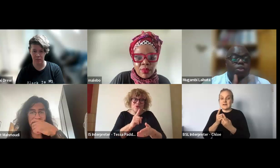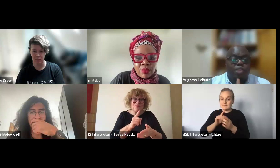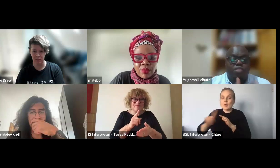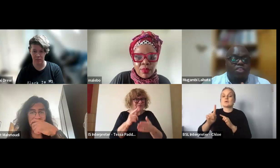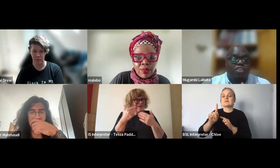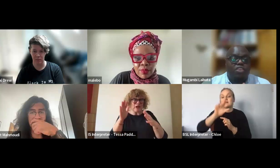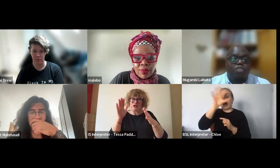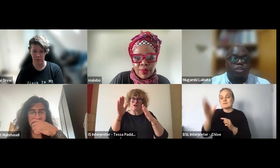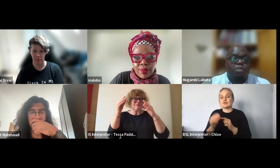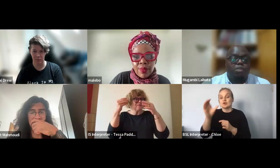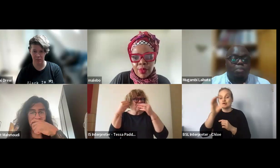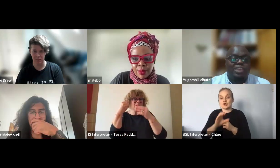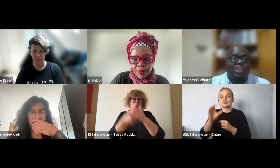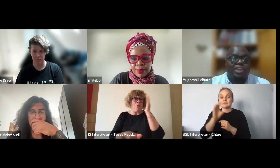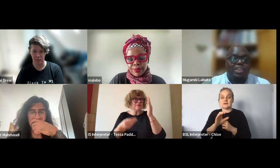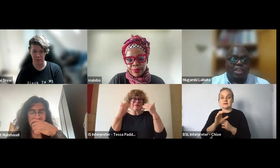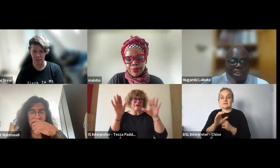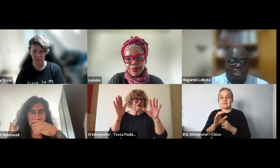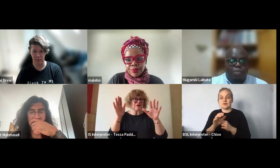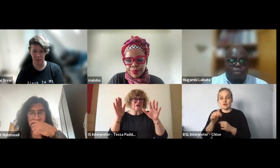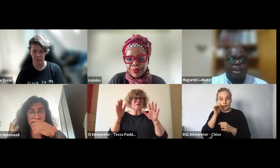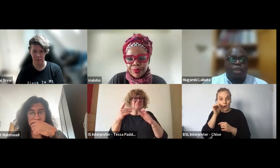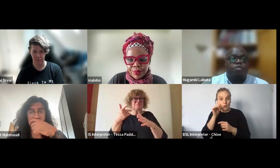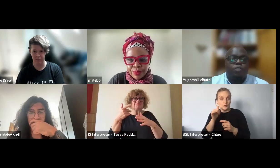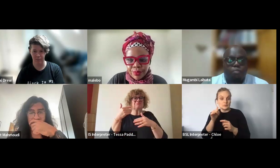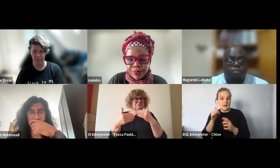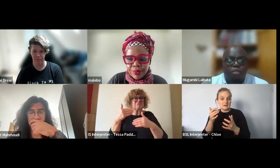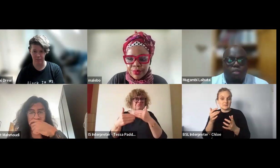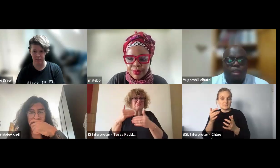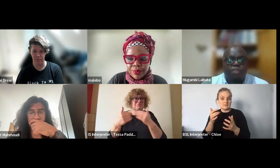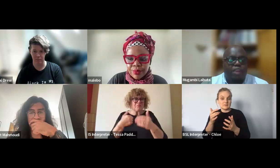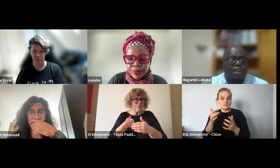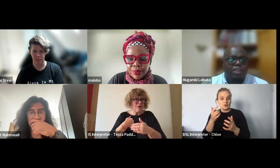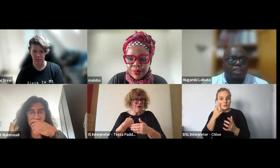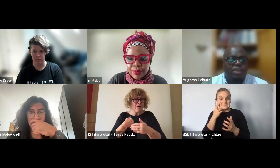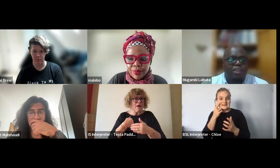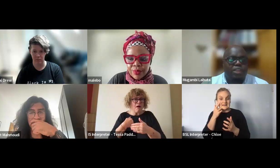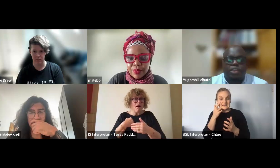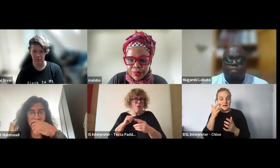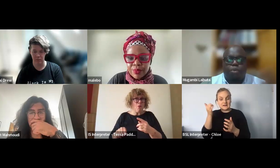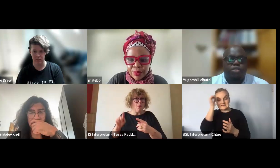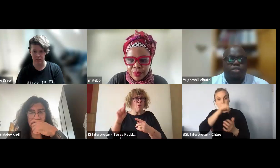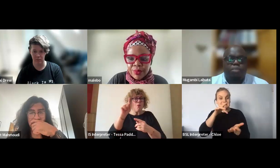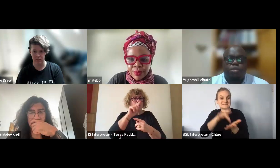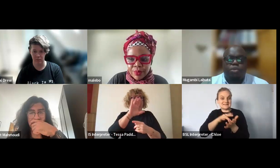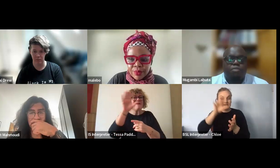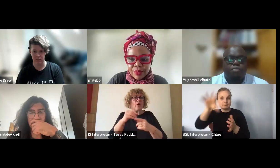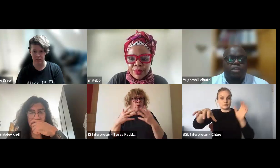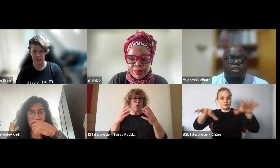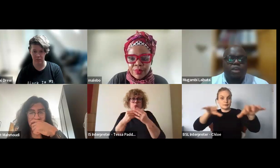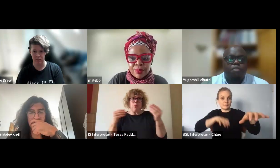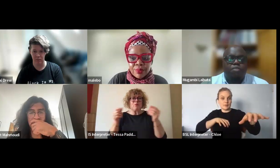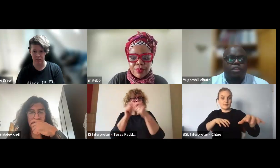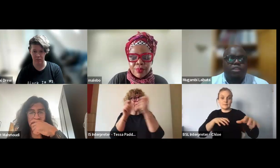countries. There's this initiative called Smart Cities that is bringing a lot of surveillance, and who knows, at some point it will be used